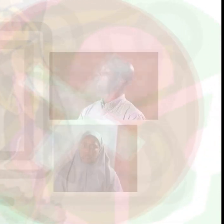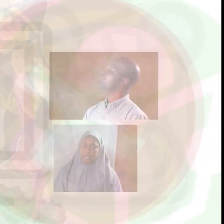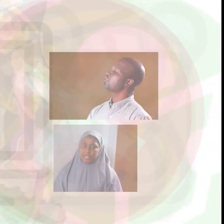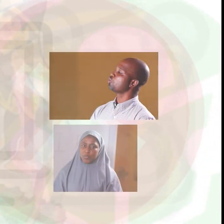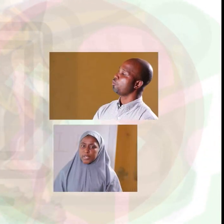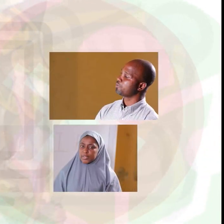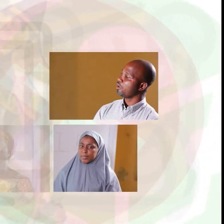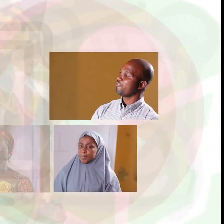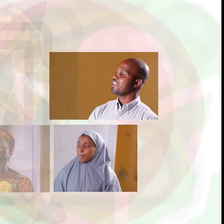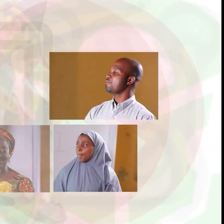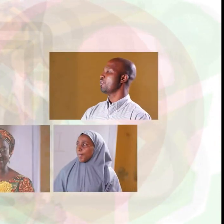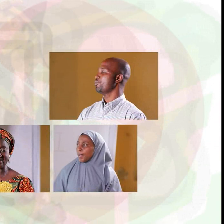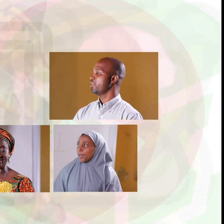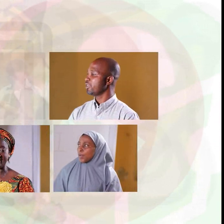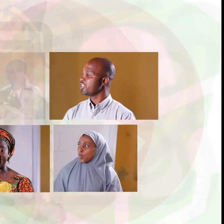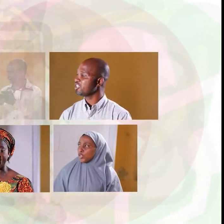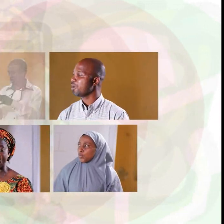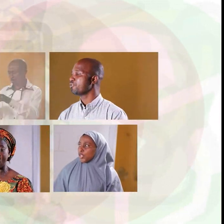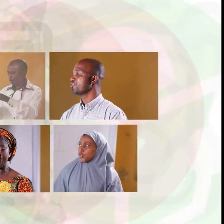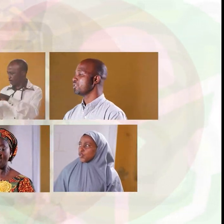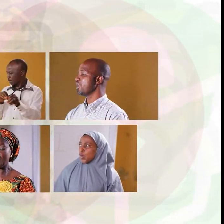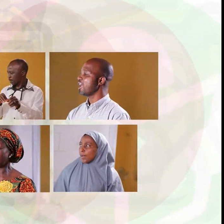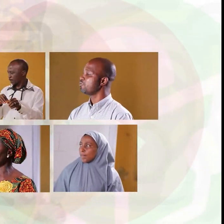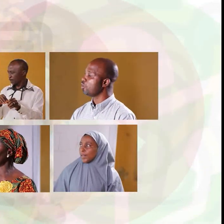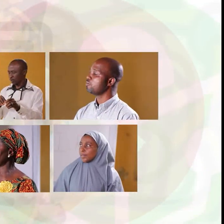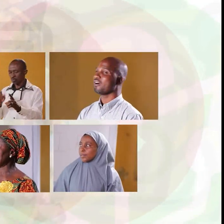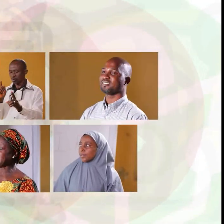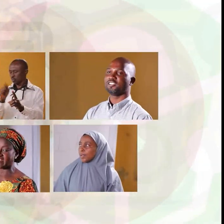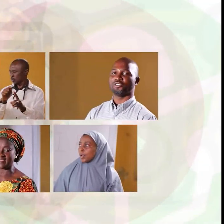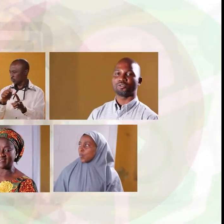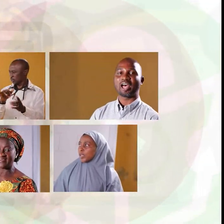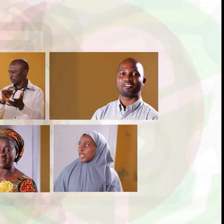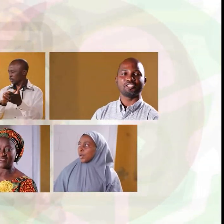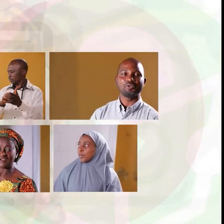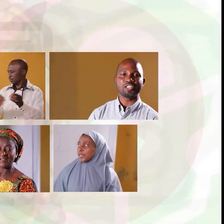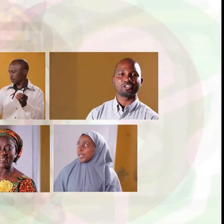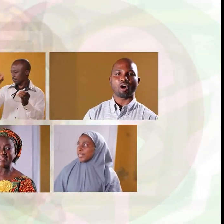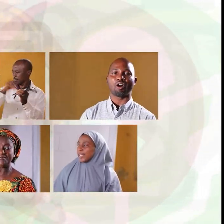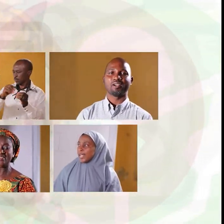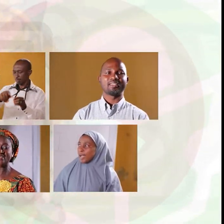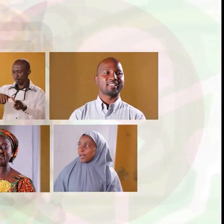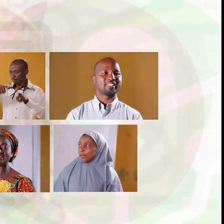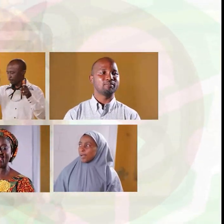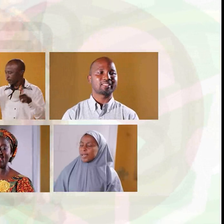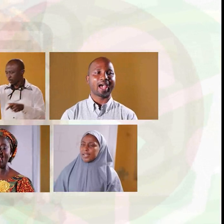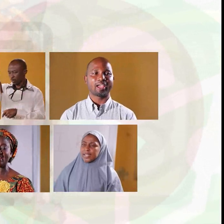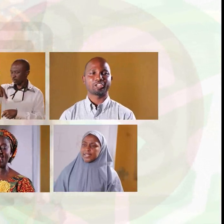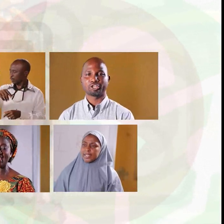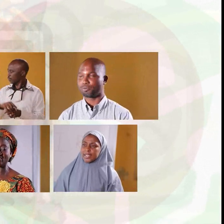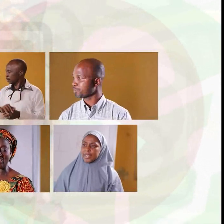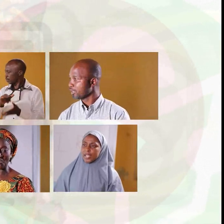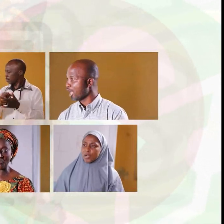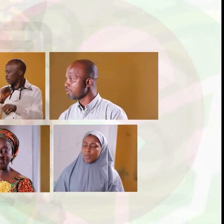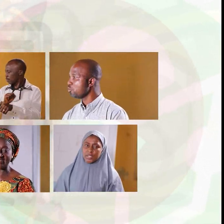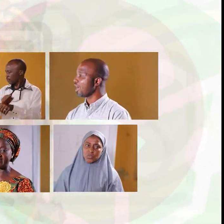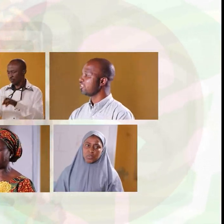move to the next point, we should ensure that whatever we see is clear. That means work